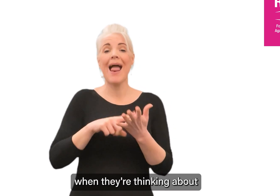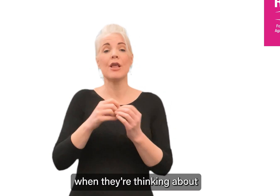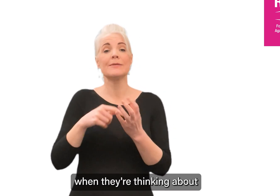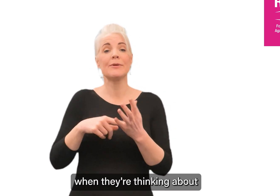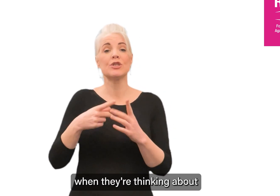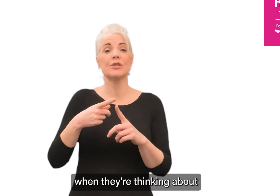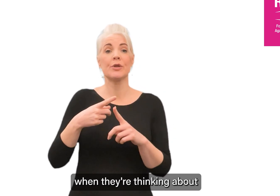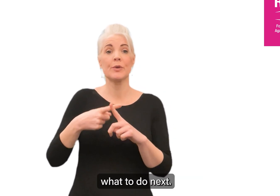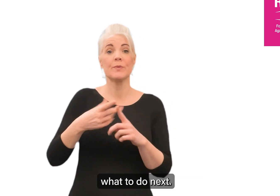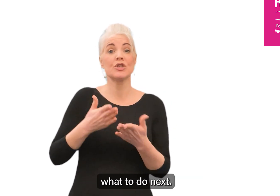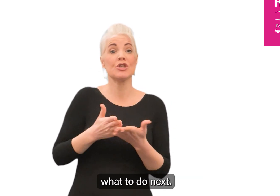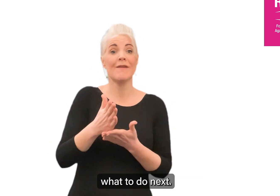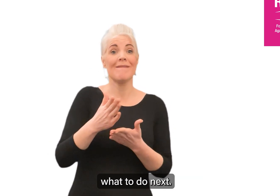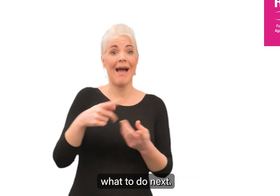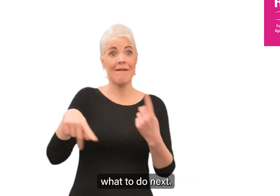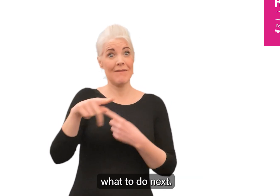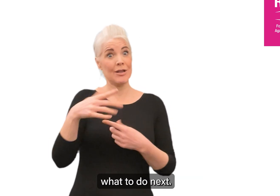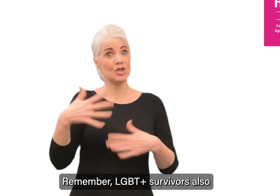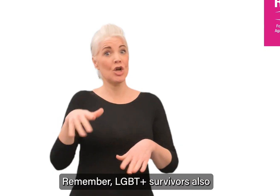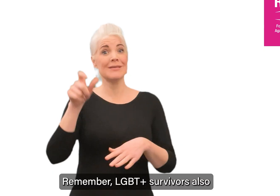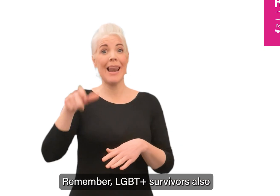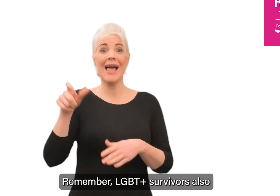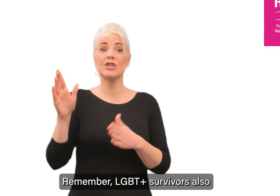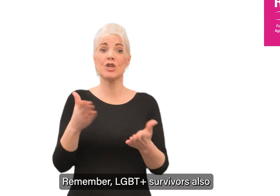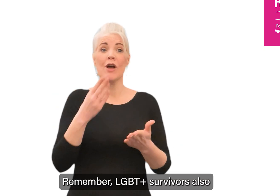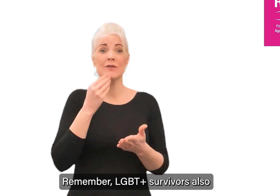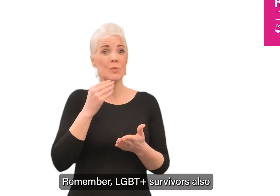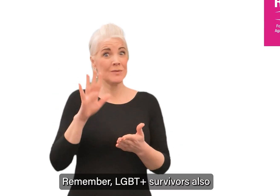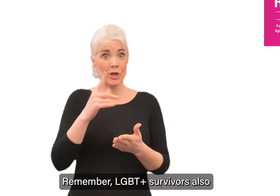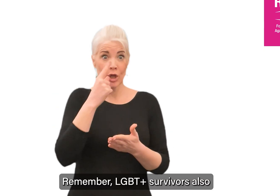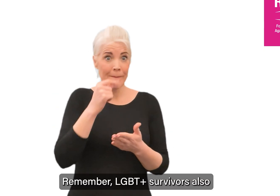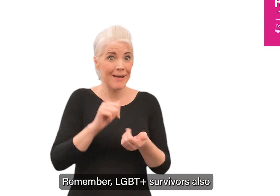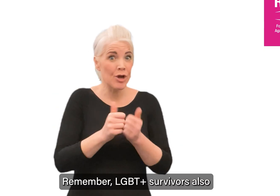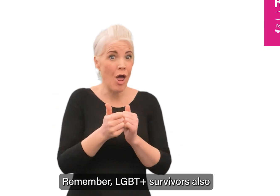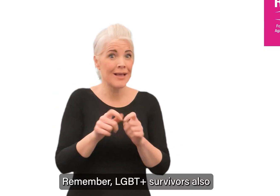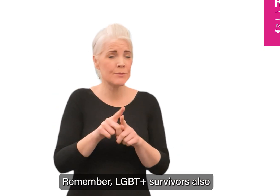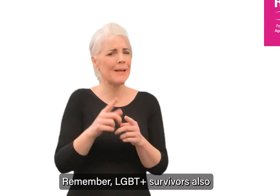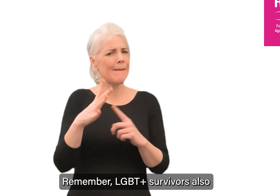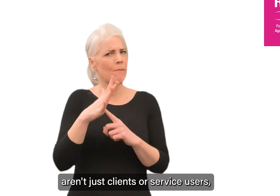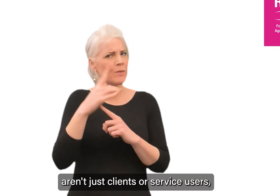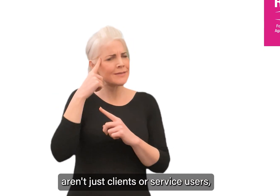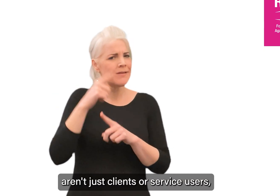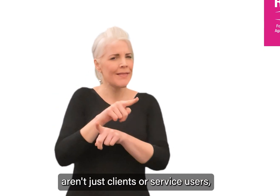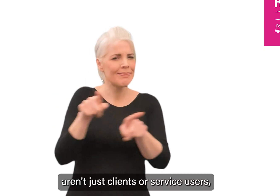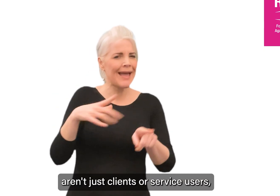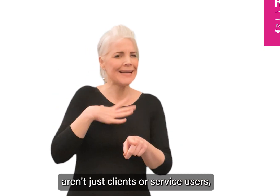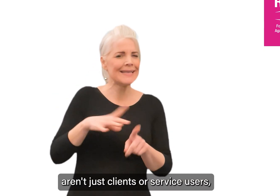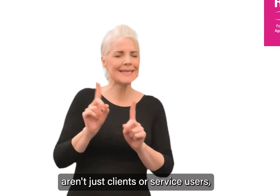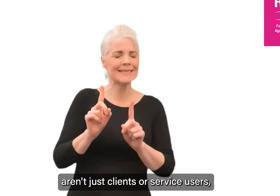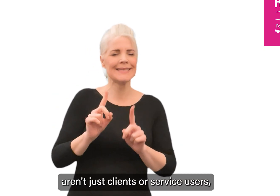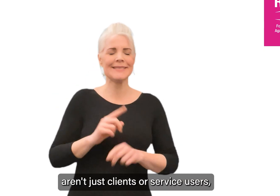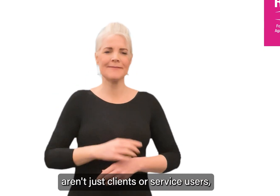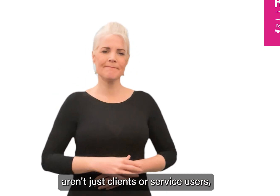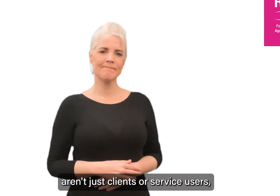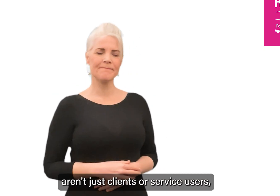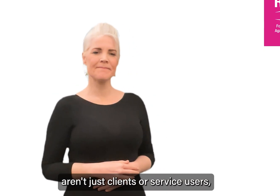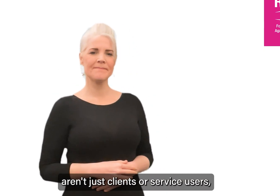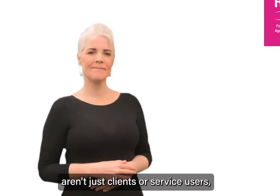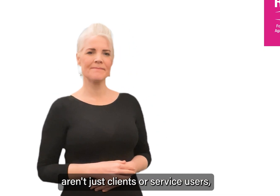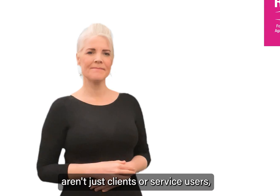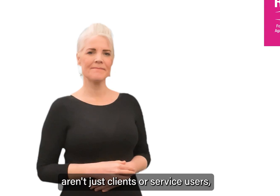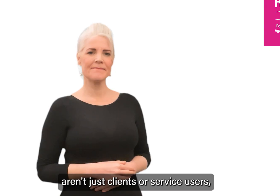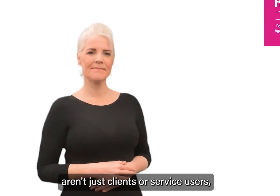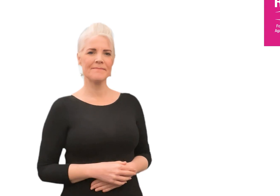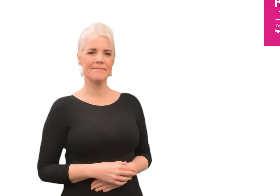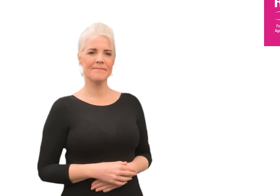about what to do next. Remember, LGBT plus survivors also aren't just clients or service